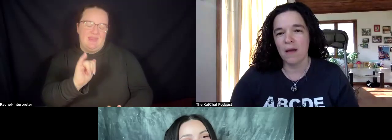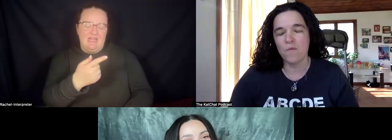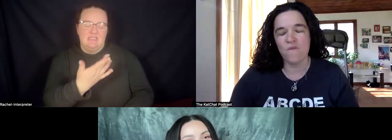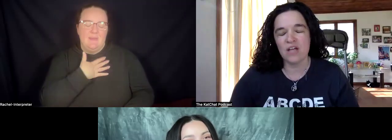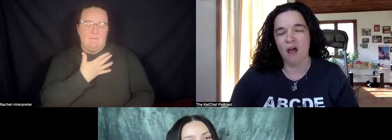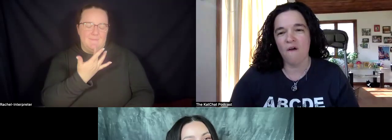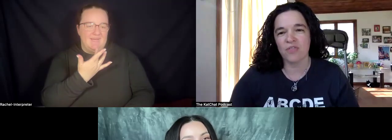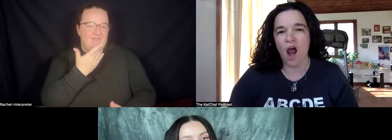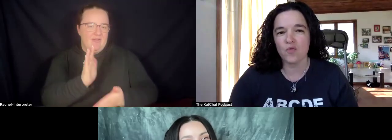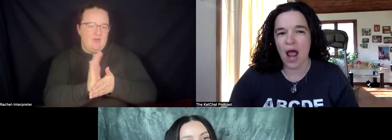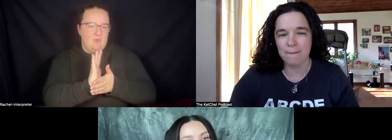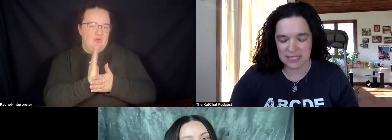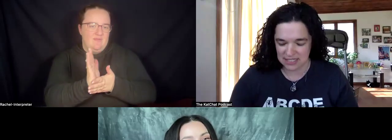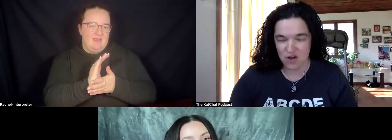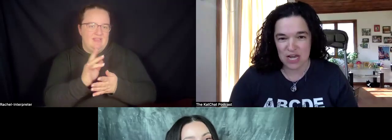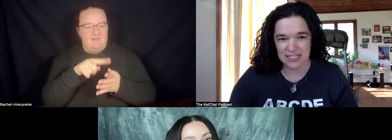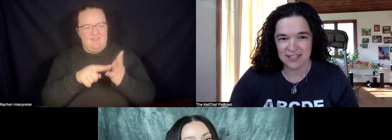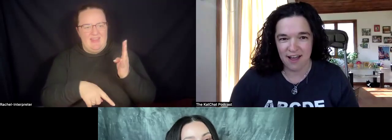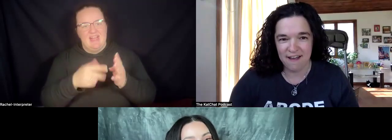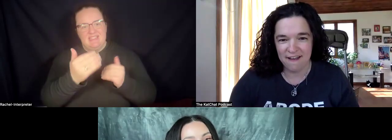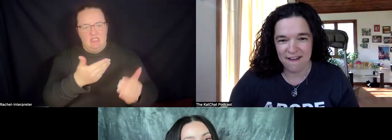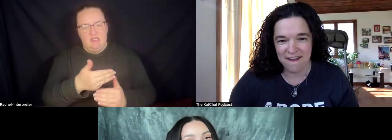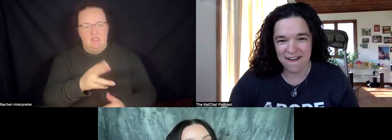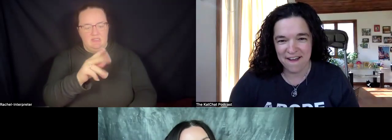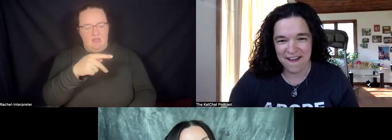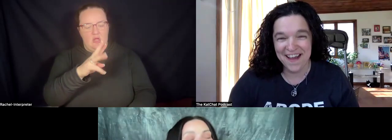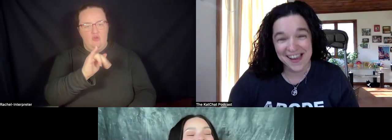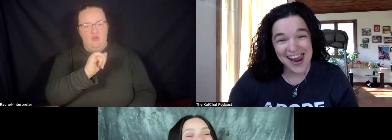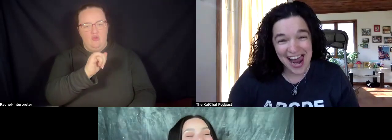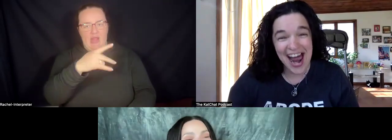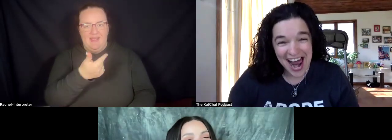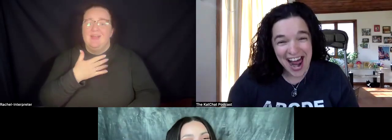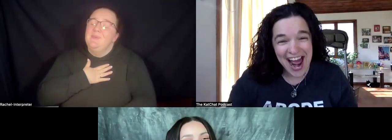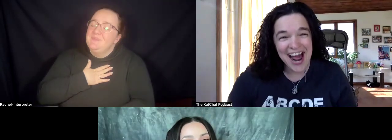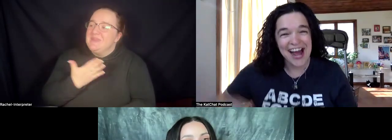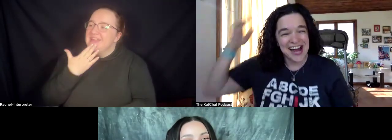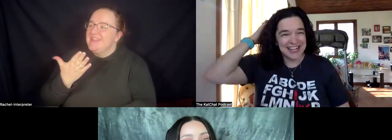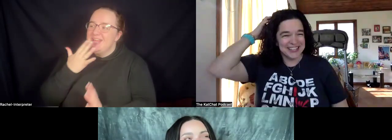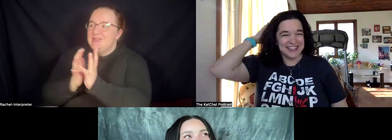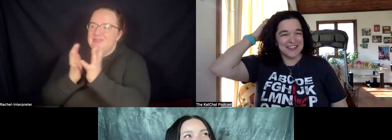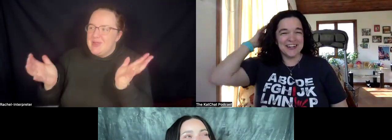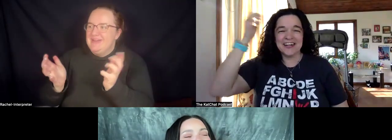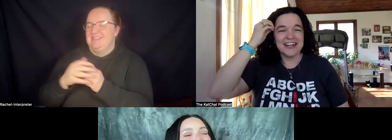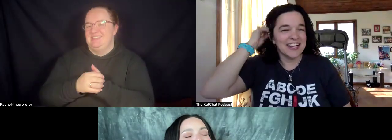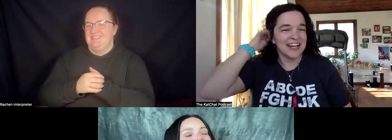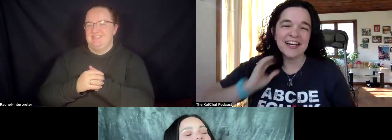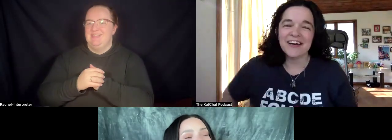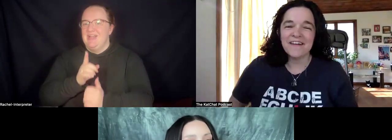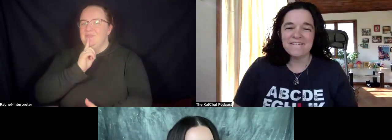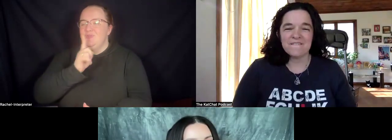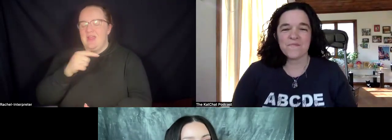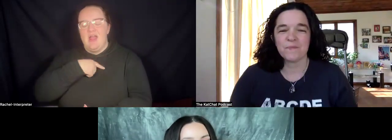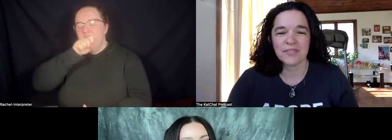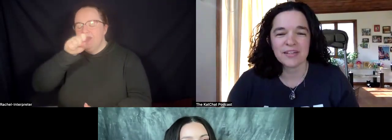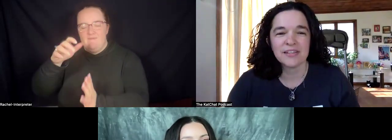favorite movies of the Unwrapping series. Well, thank you so much. I really loved